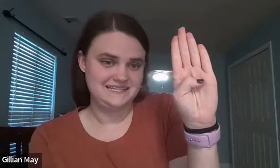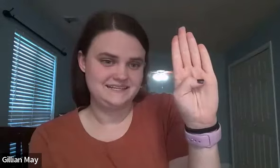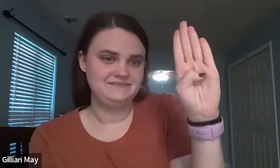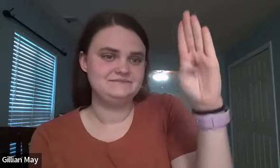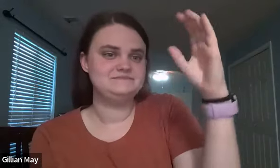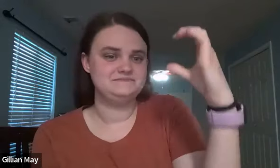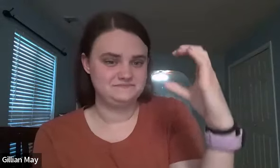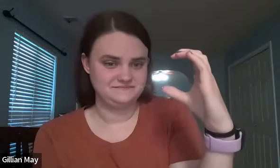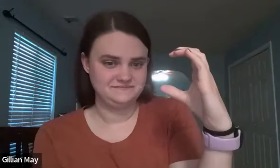C,